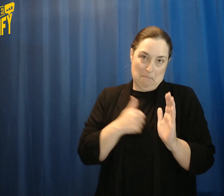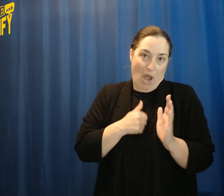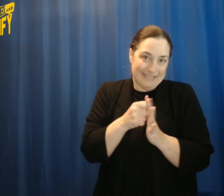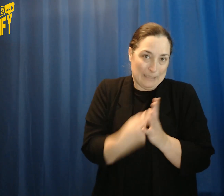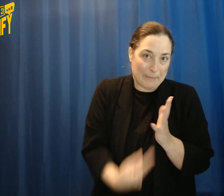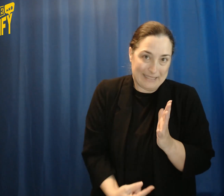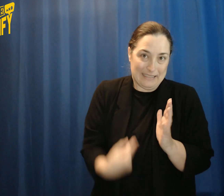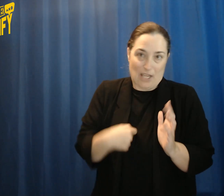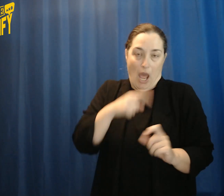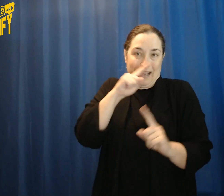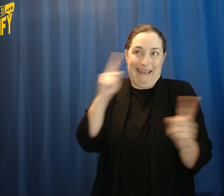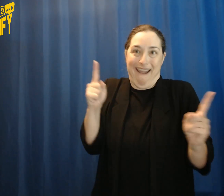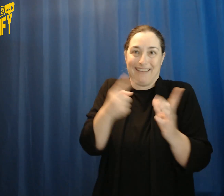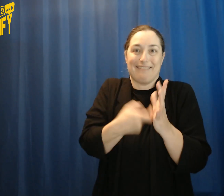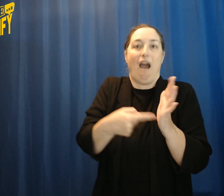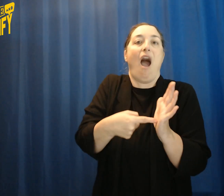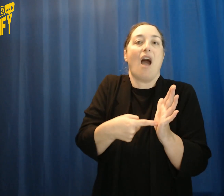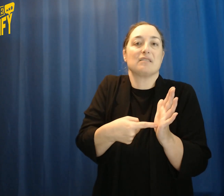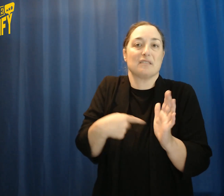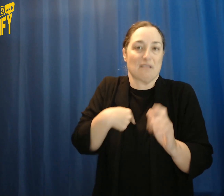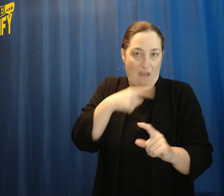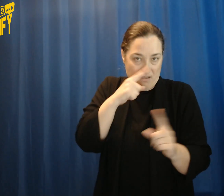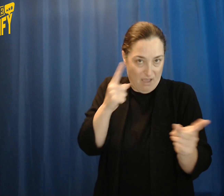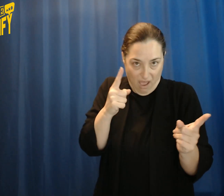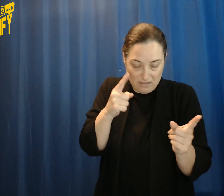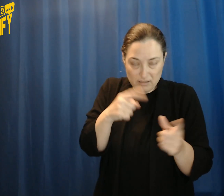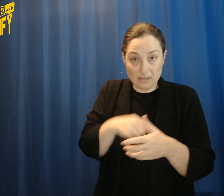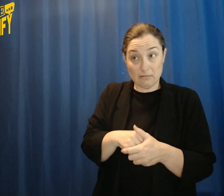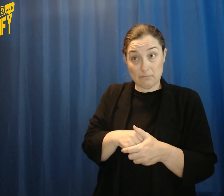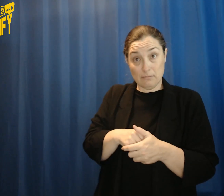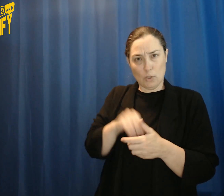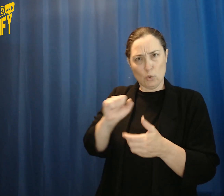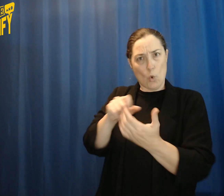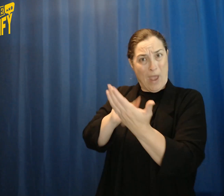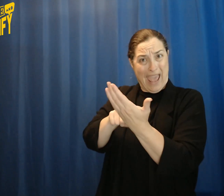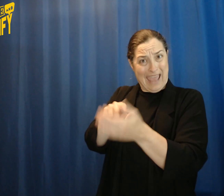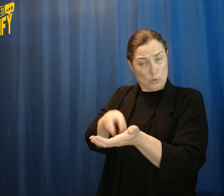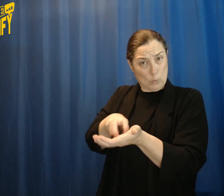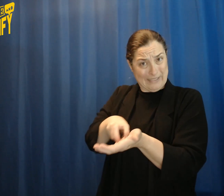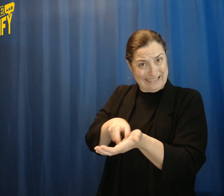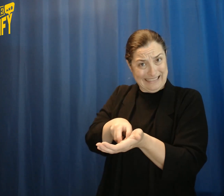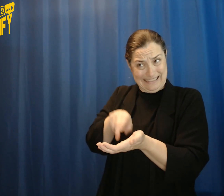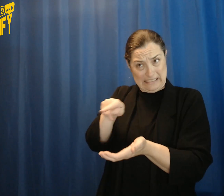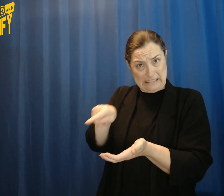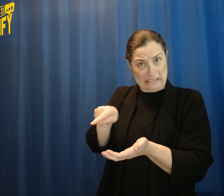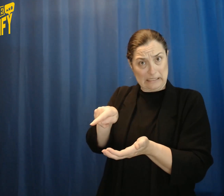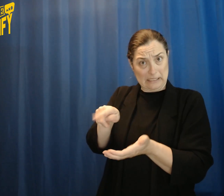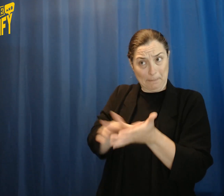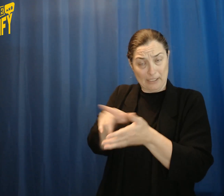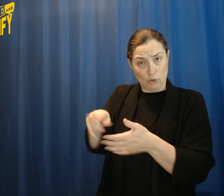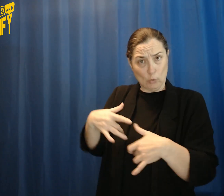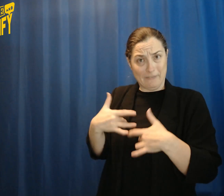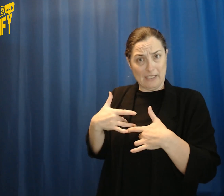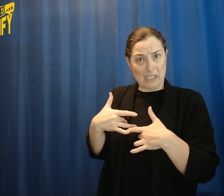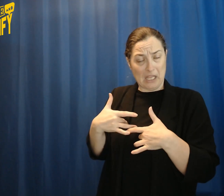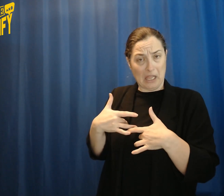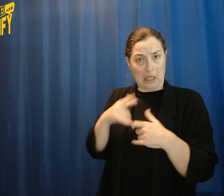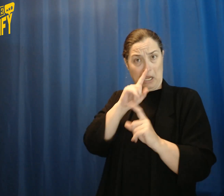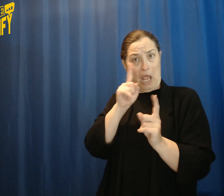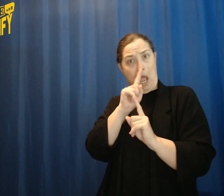be an artist. Mm-hmm. Did your weakness in your hand, did that ever make you feel like, I can't do it, or were you